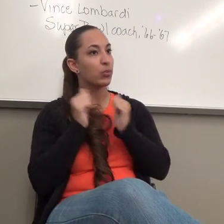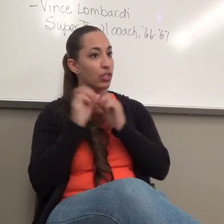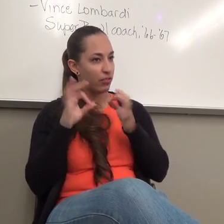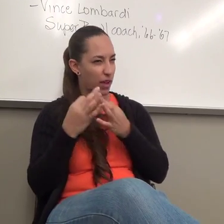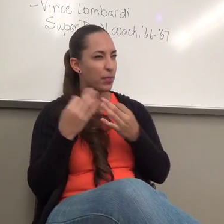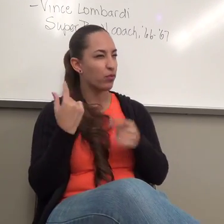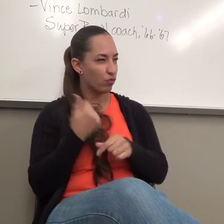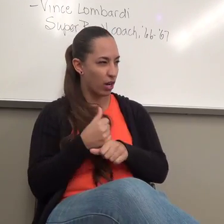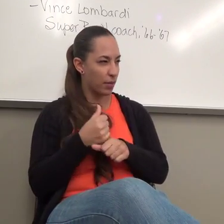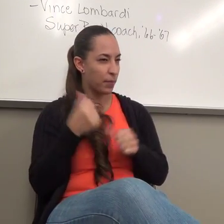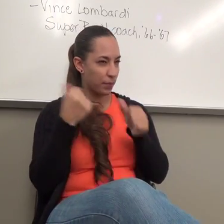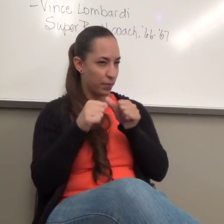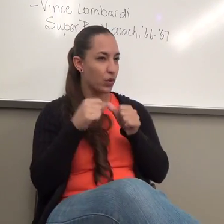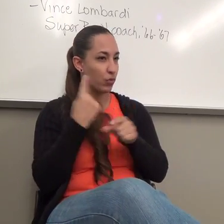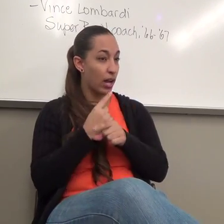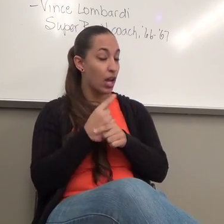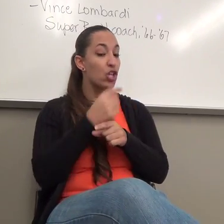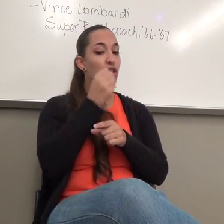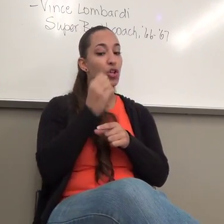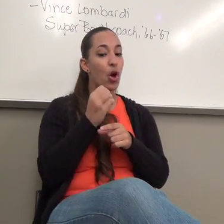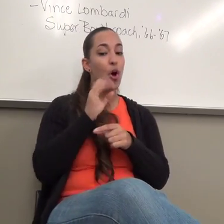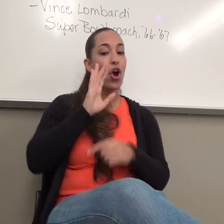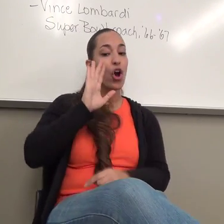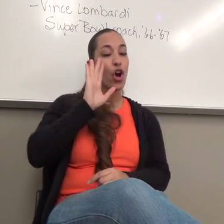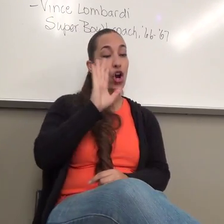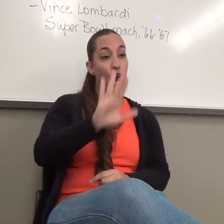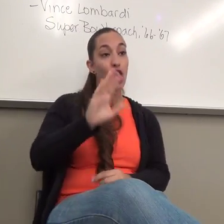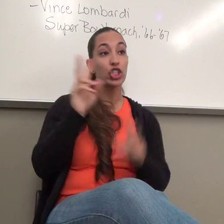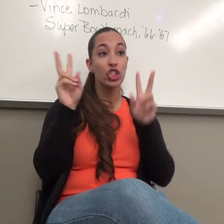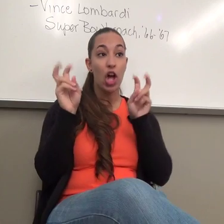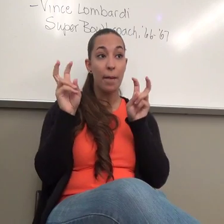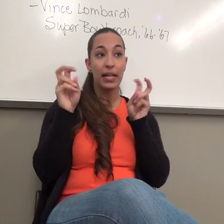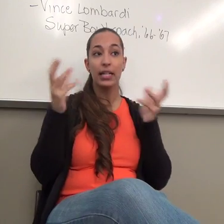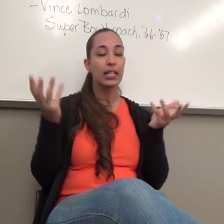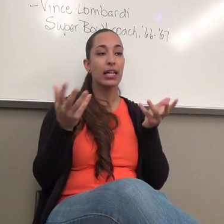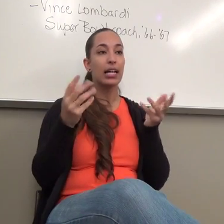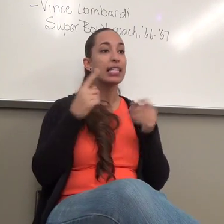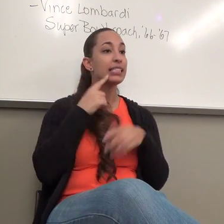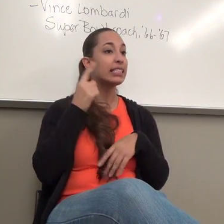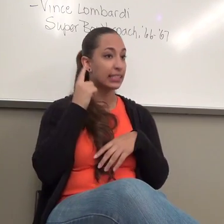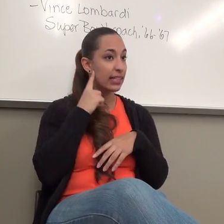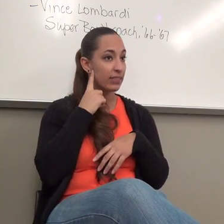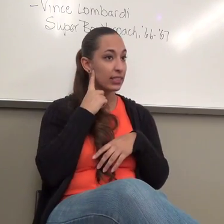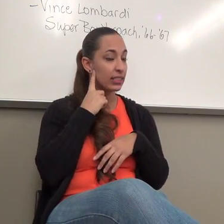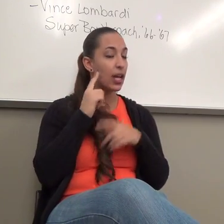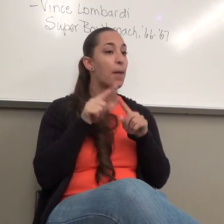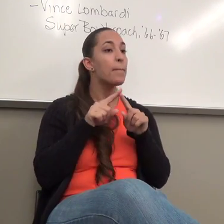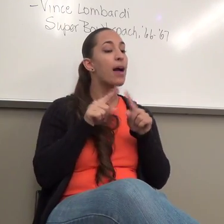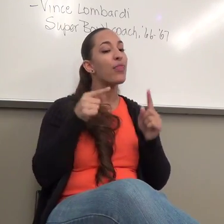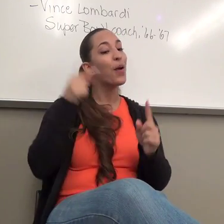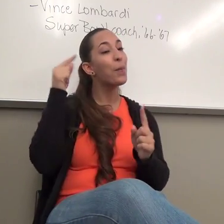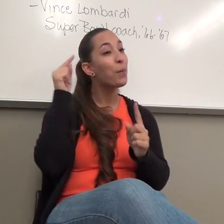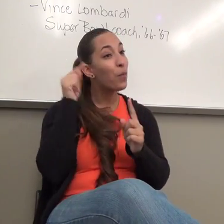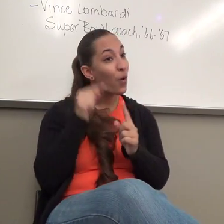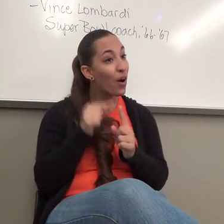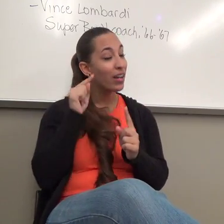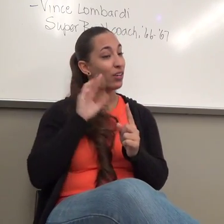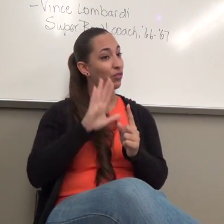Okay, so her topic is her deafness. But the point of her story